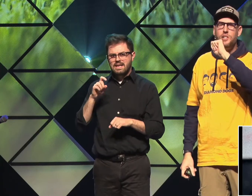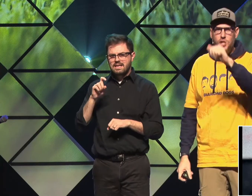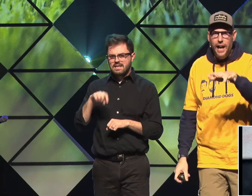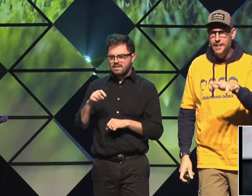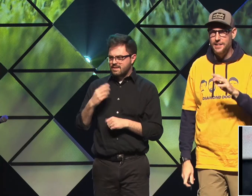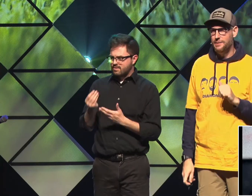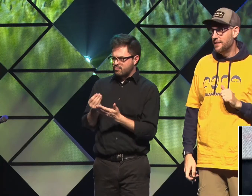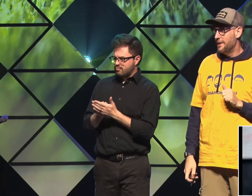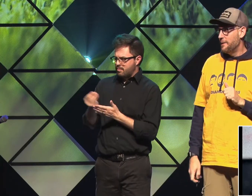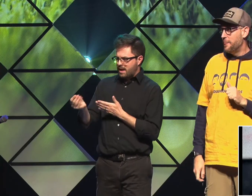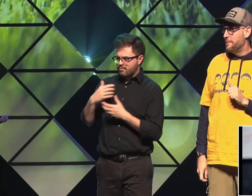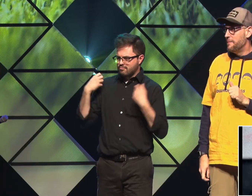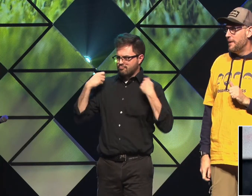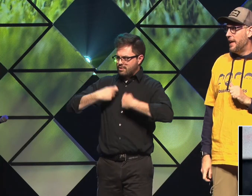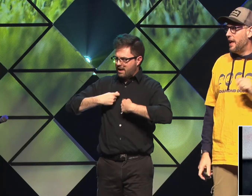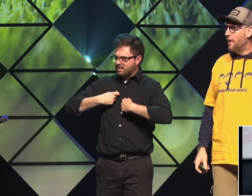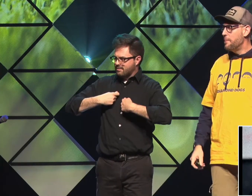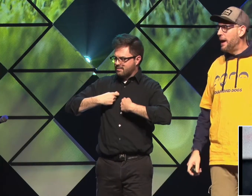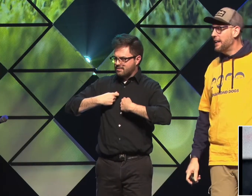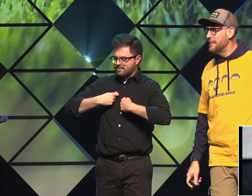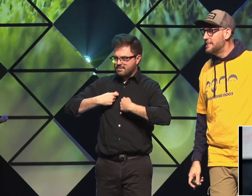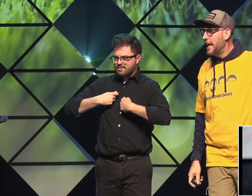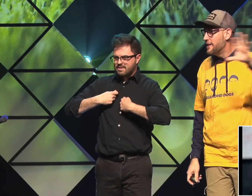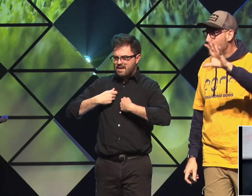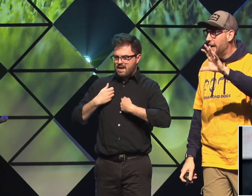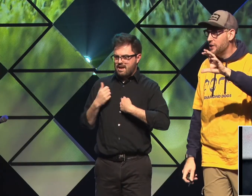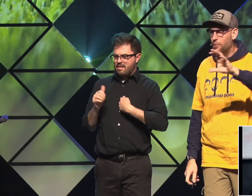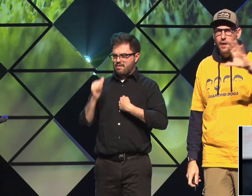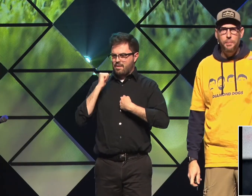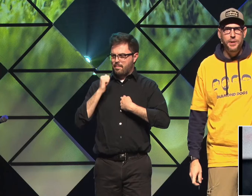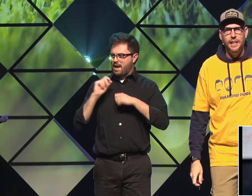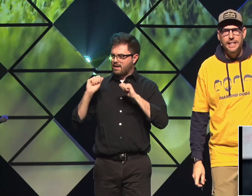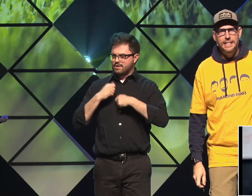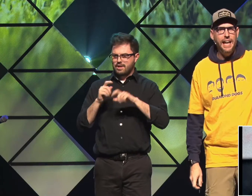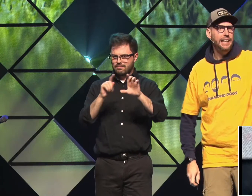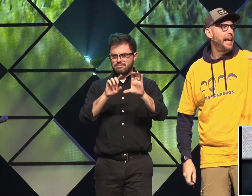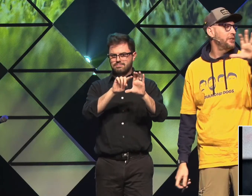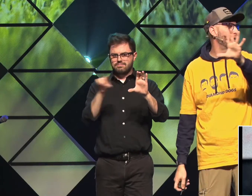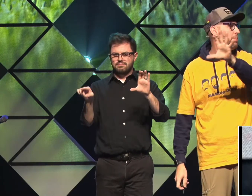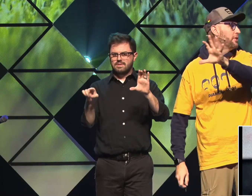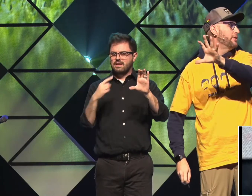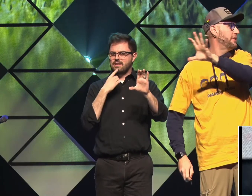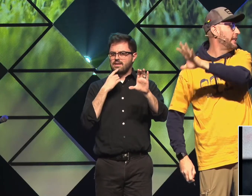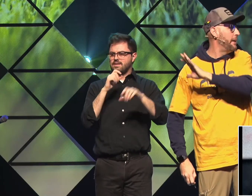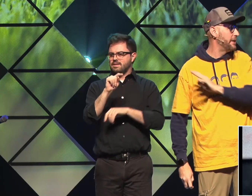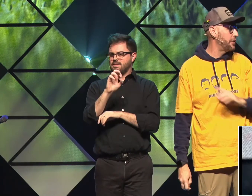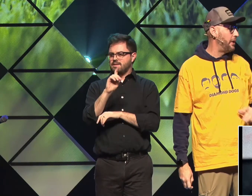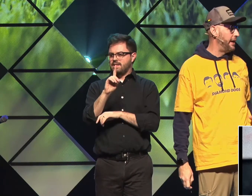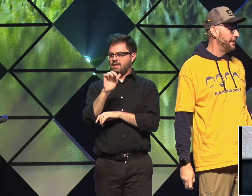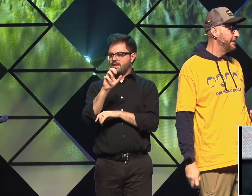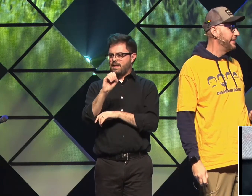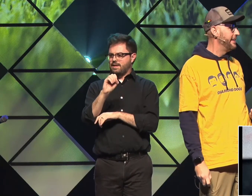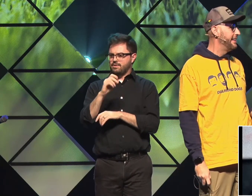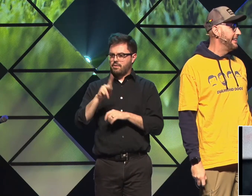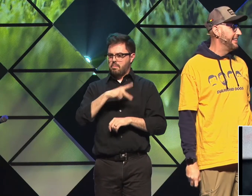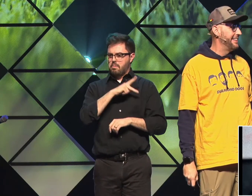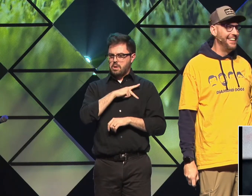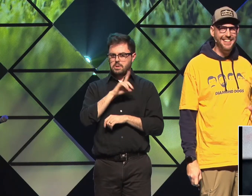some jackets. And on the back of these satin jackets, we're going to put Ted Lasso's Personal Dilemma Squad.